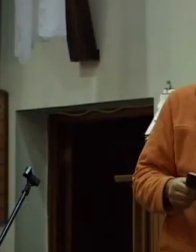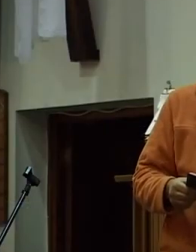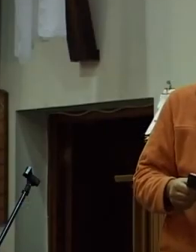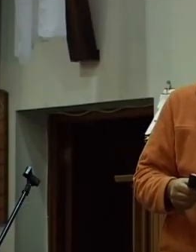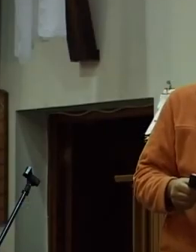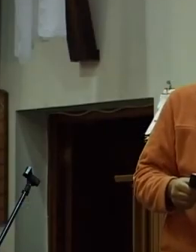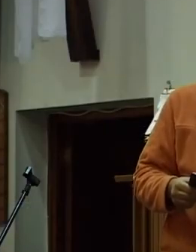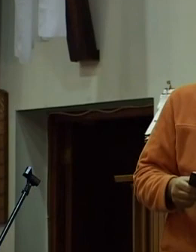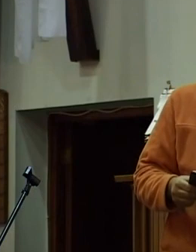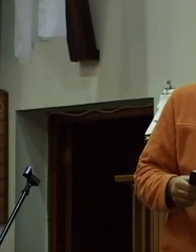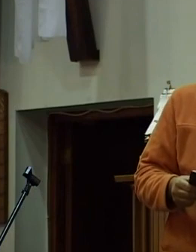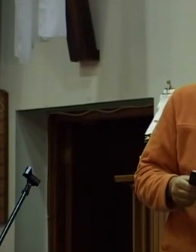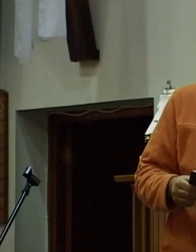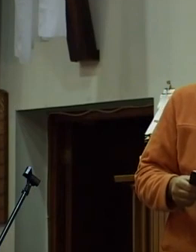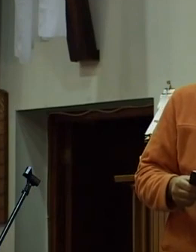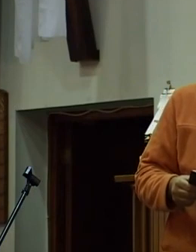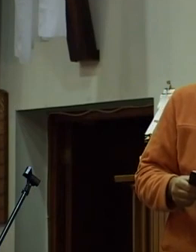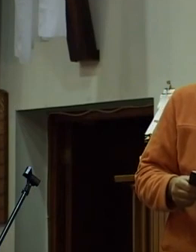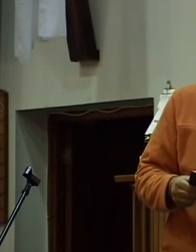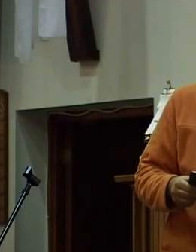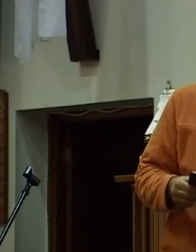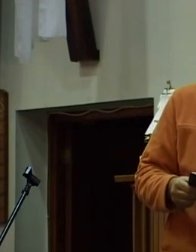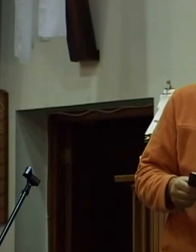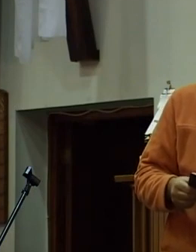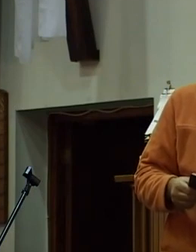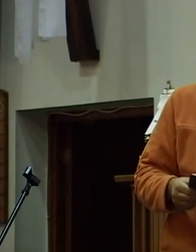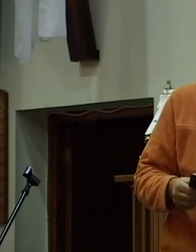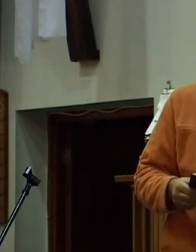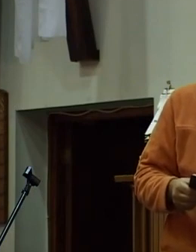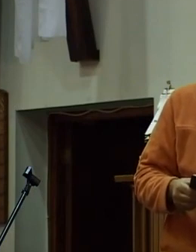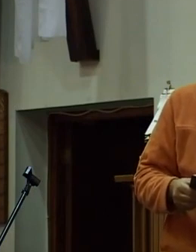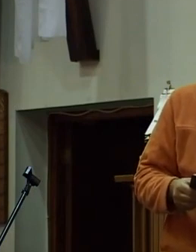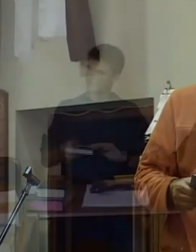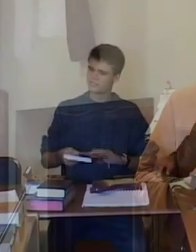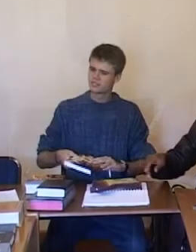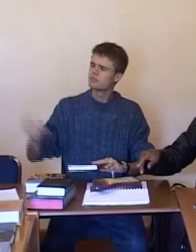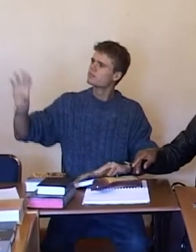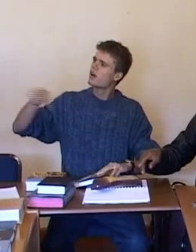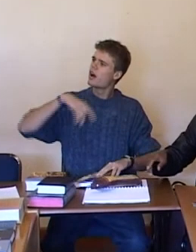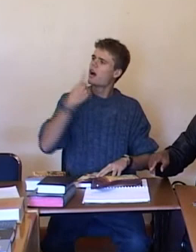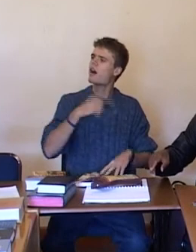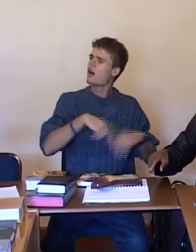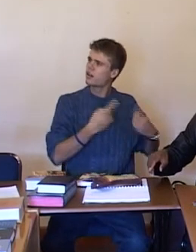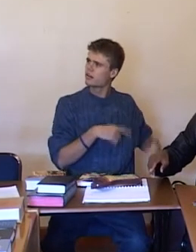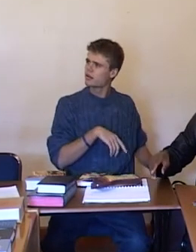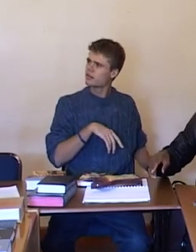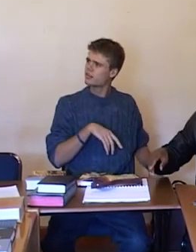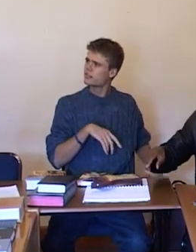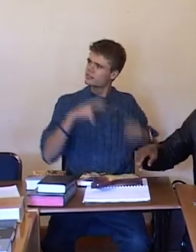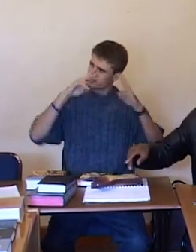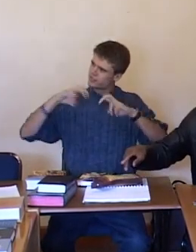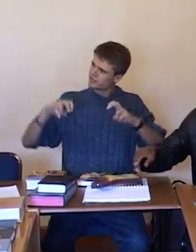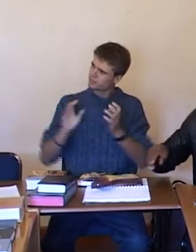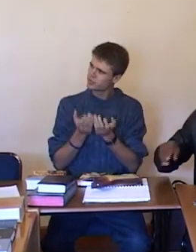and culture of the deaf person is so profoundly different from their hearing counterparts. In